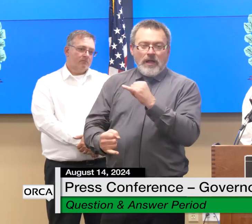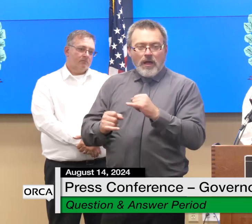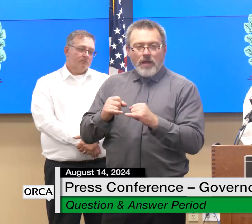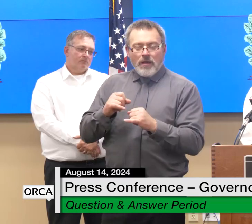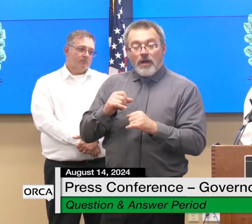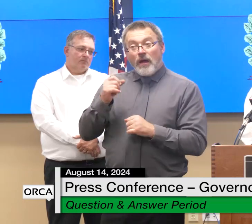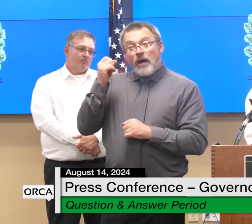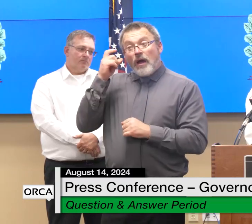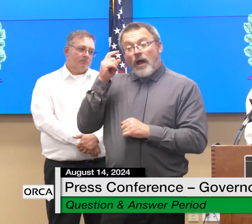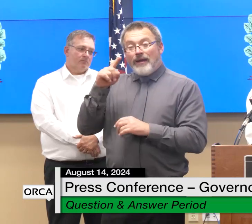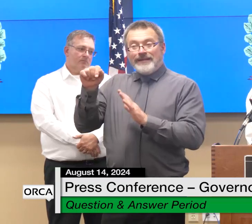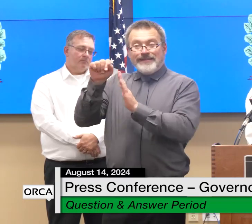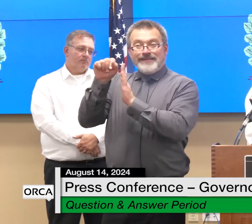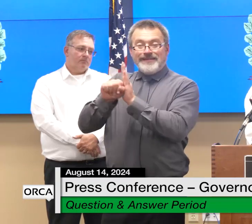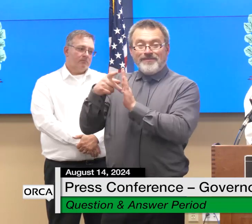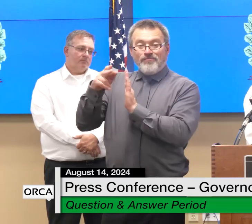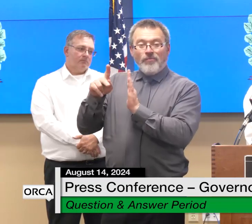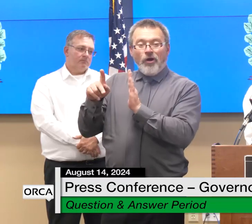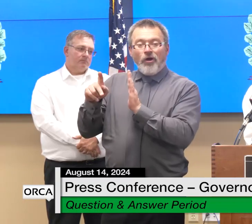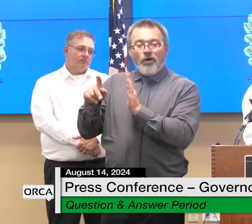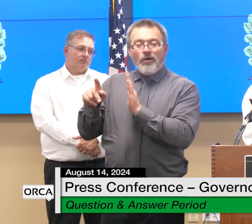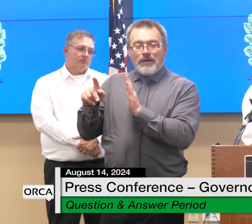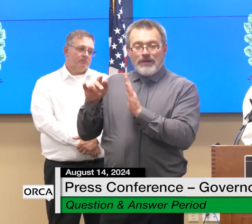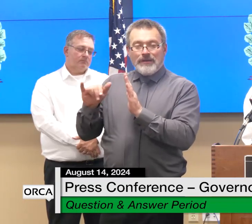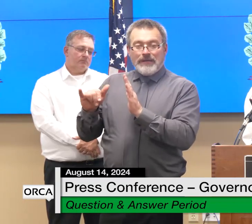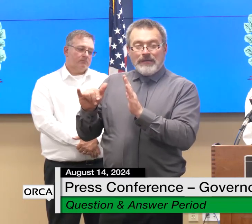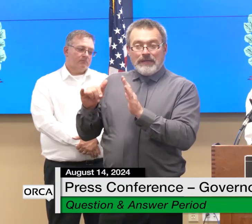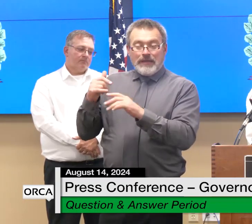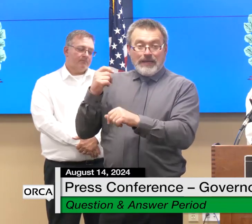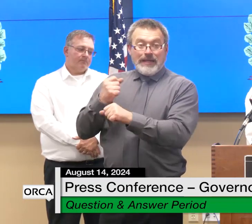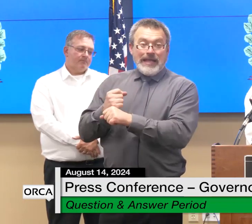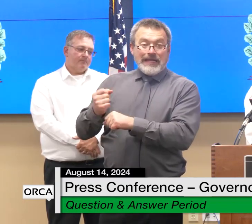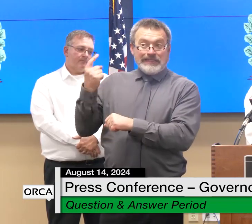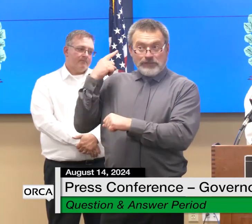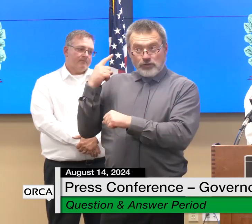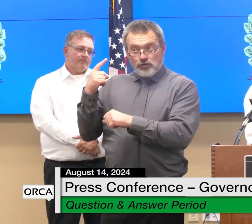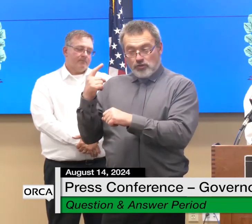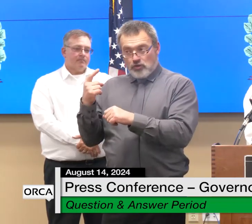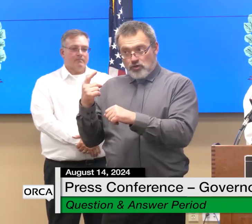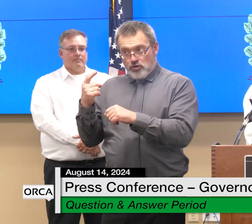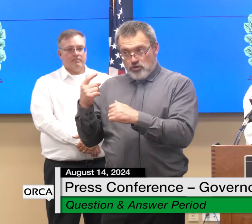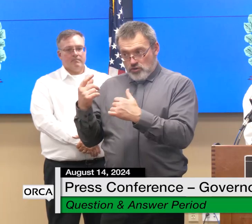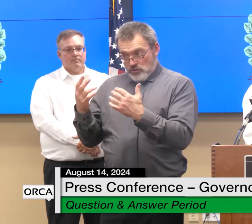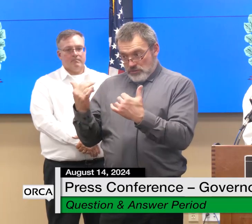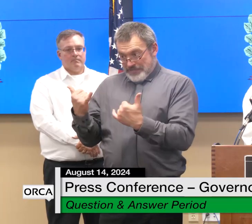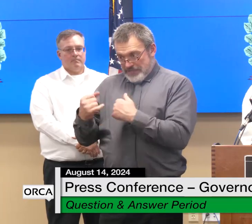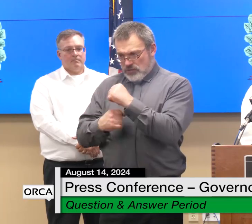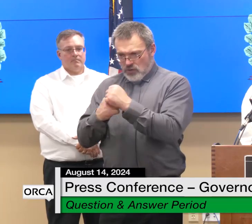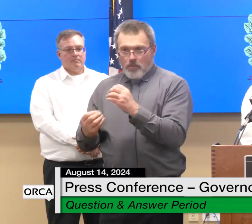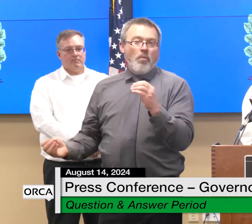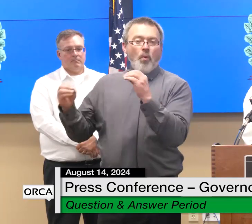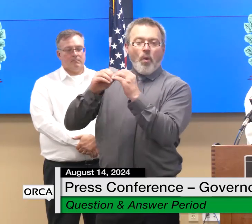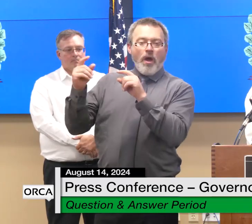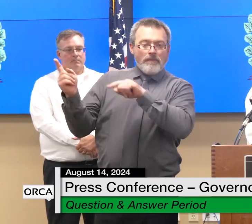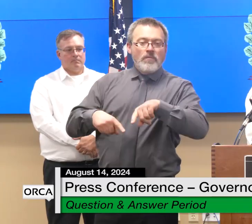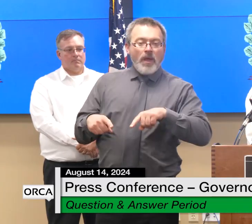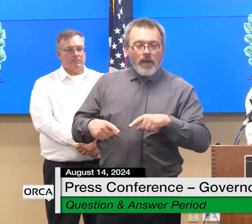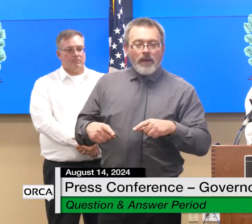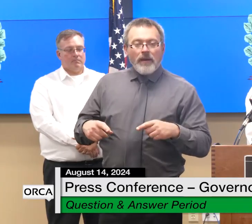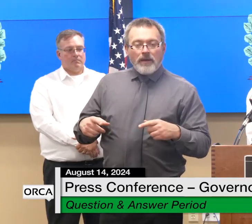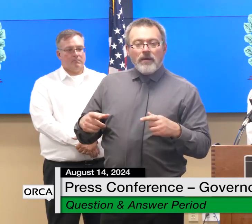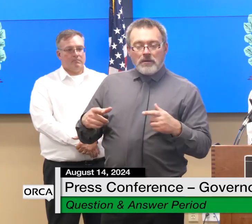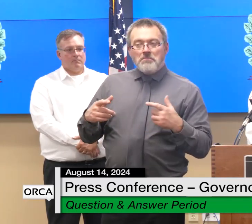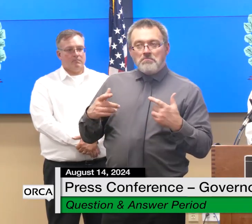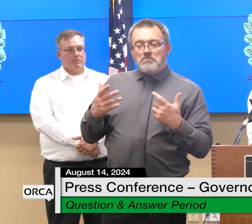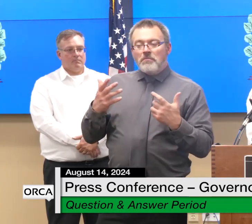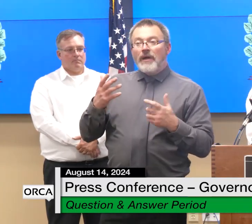are up over last year, even at this point in time. And we had some state parks who were impacted. They're all open right now,